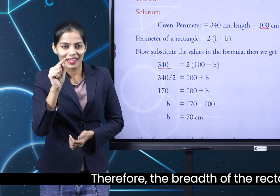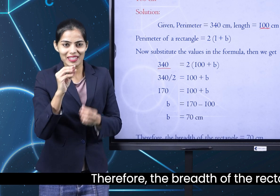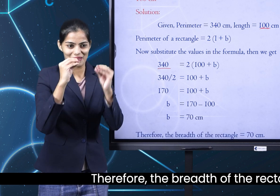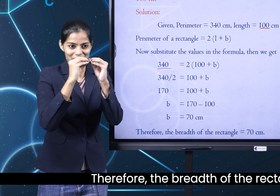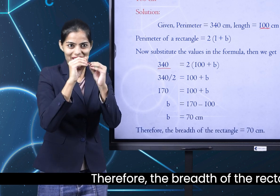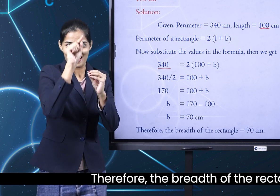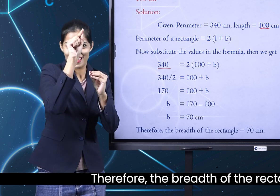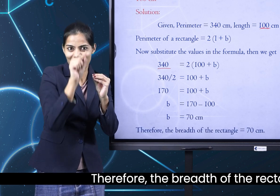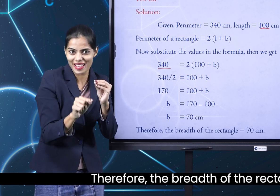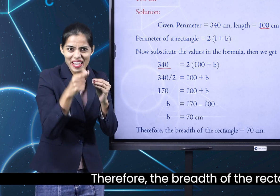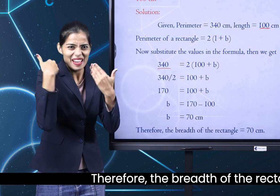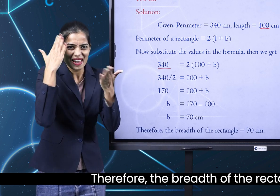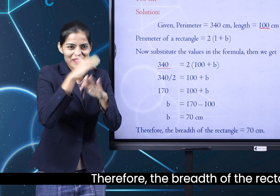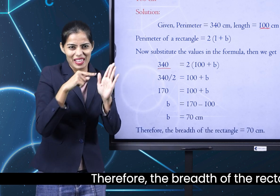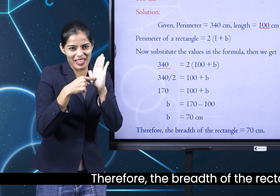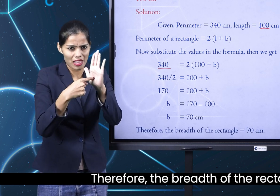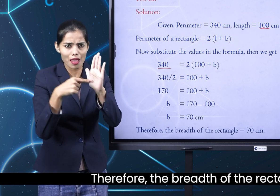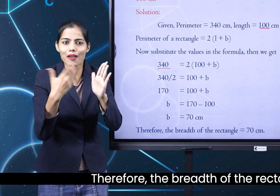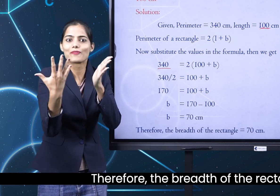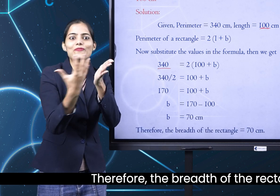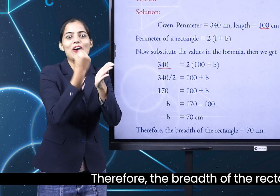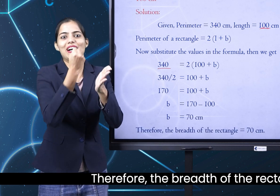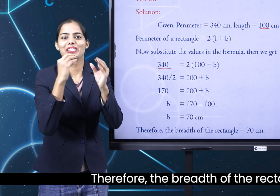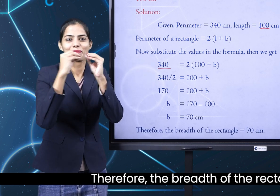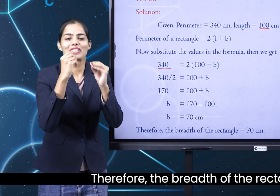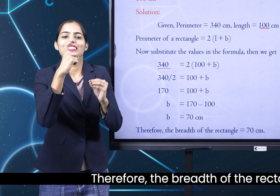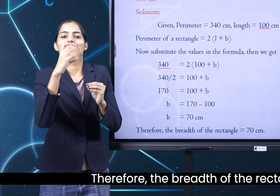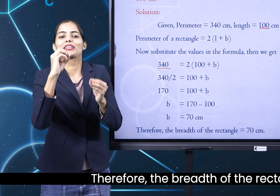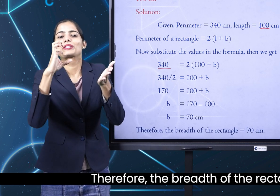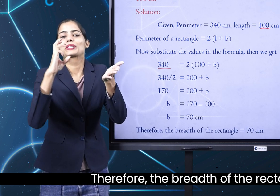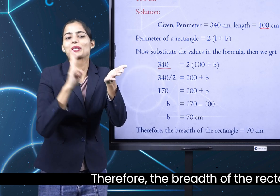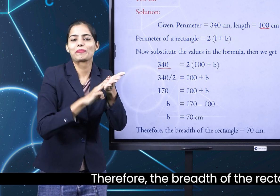Therefore, the breadth of the rectangle is equal to 70 centimeter.